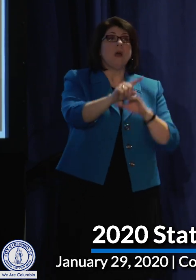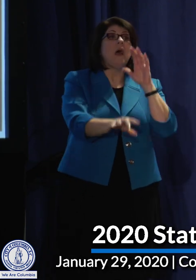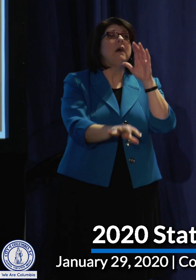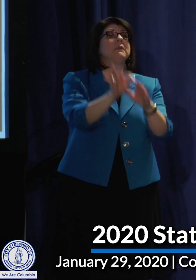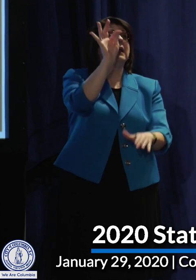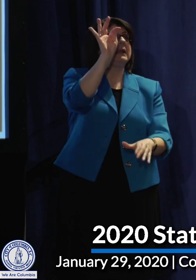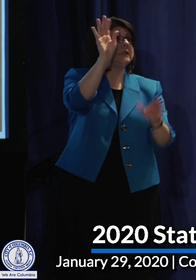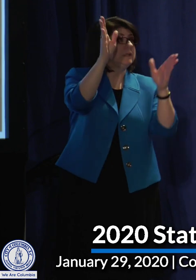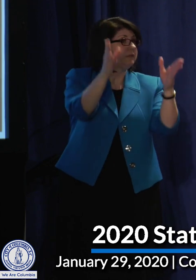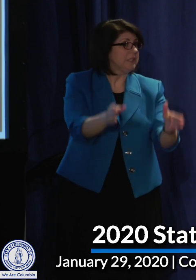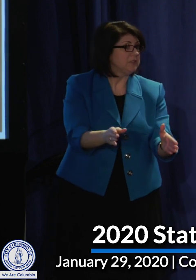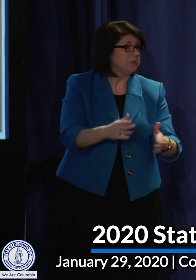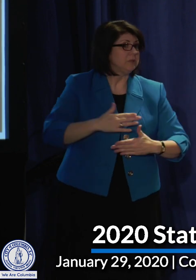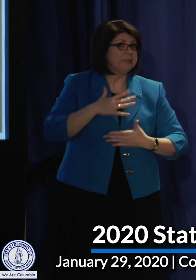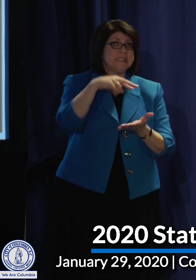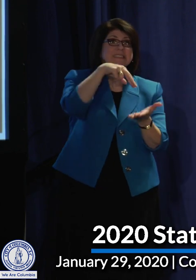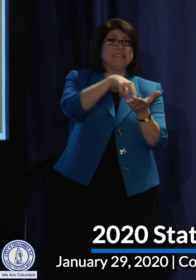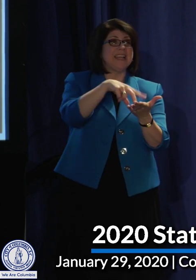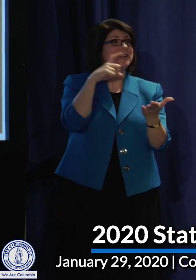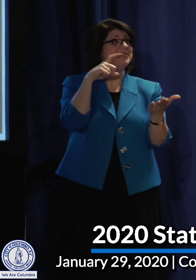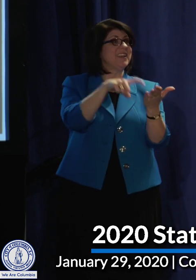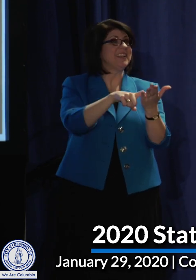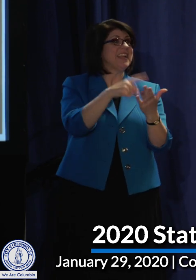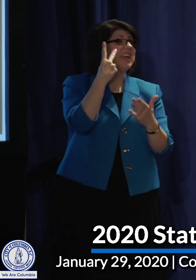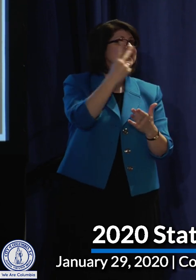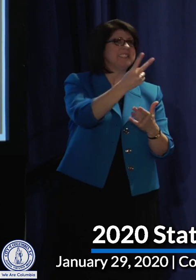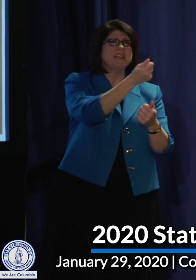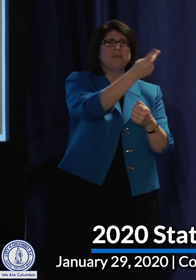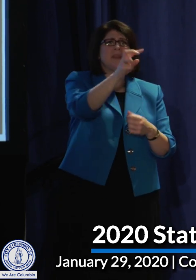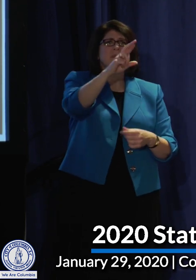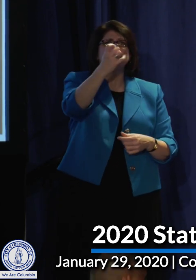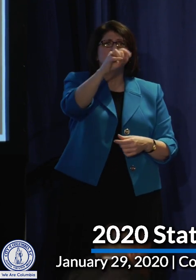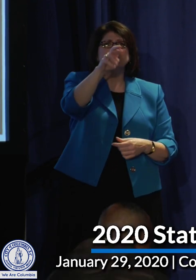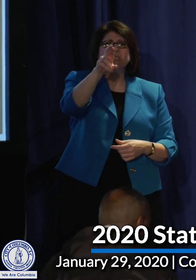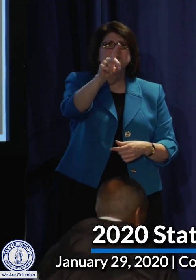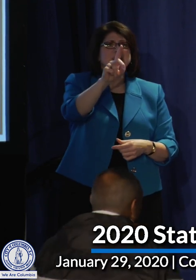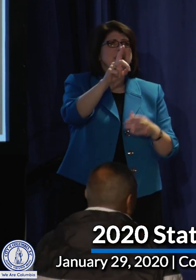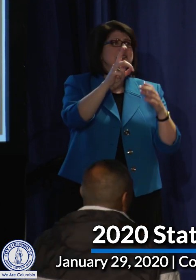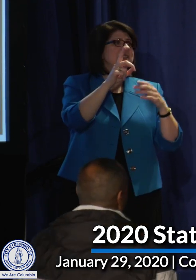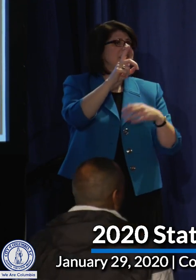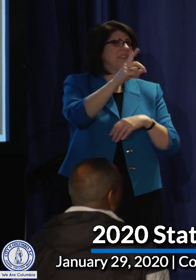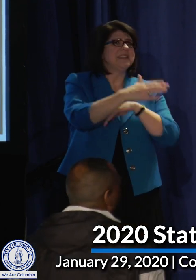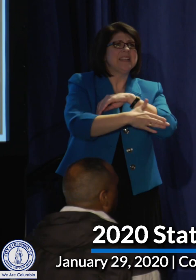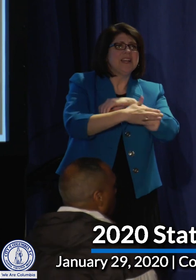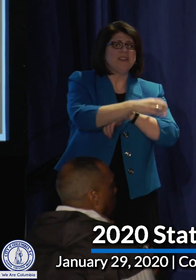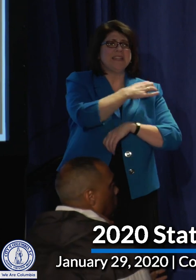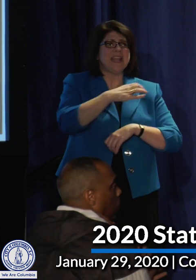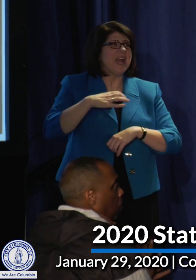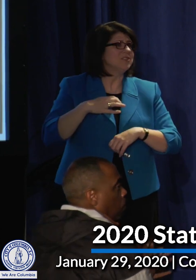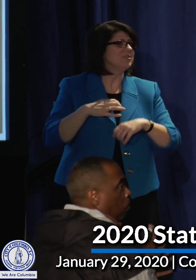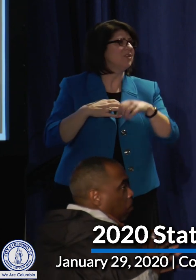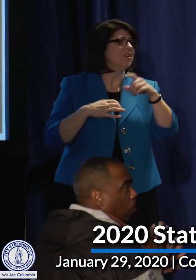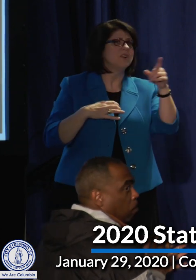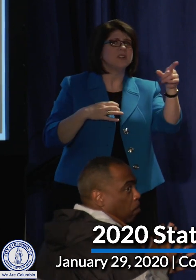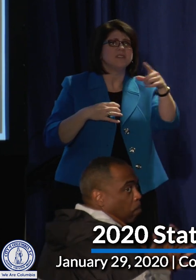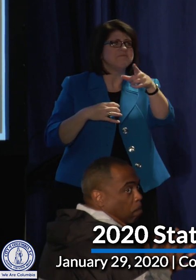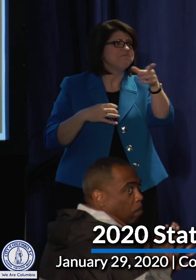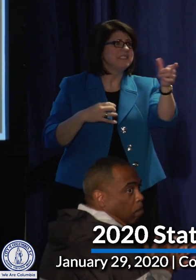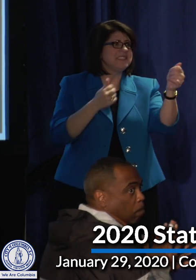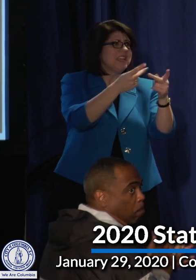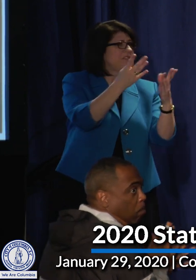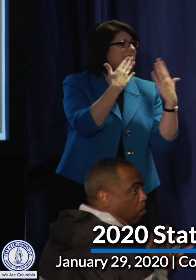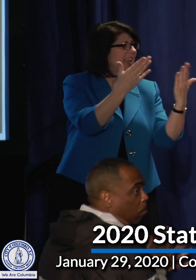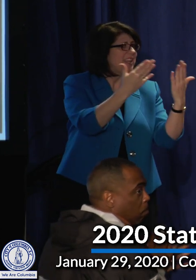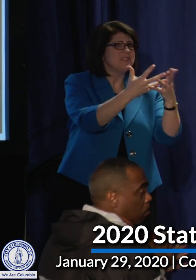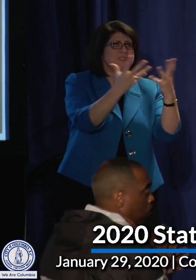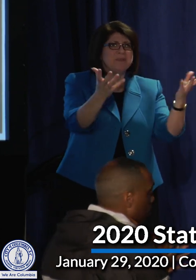elected official, please stand and be recognized. I see members of Richland County Council and the various school boards. Thank